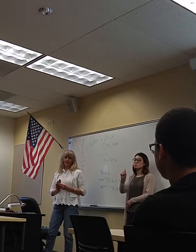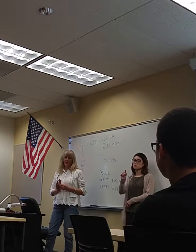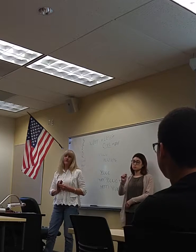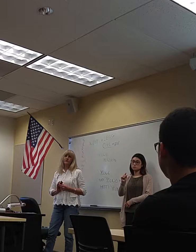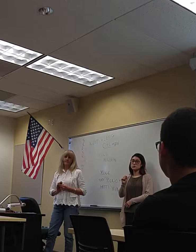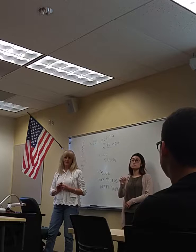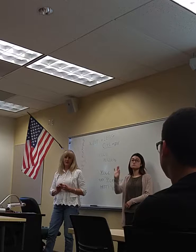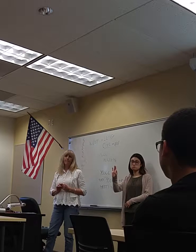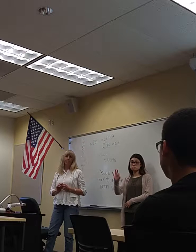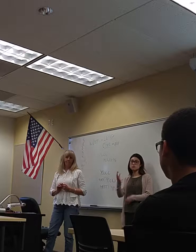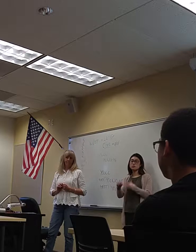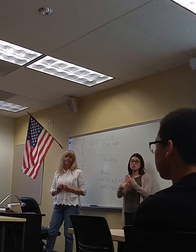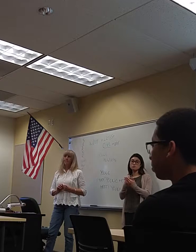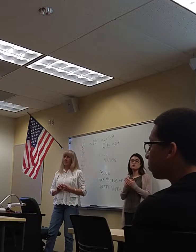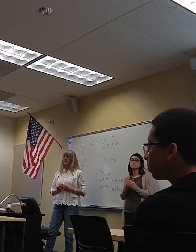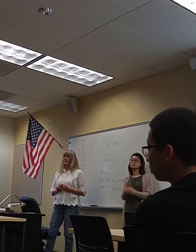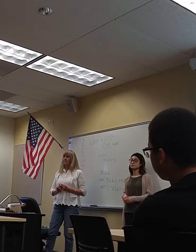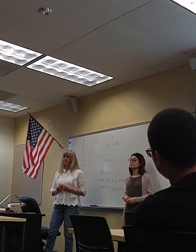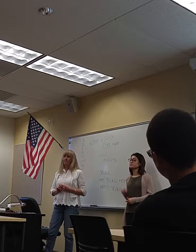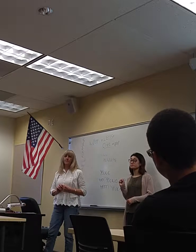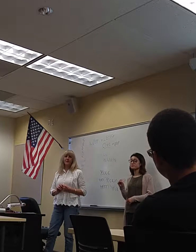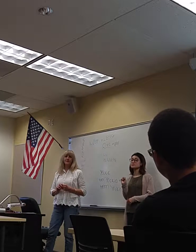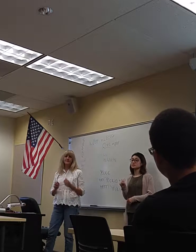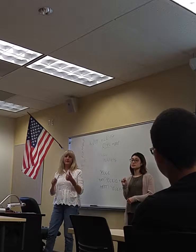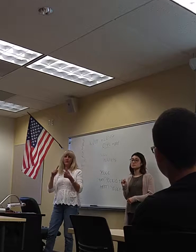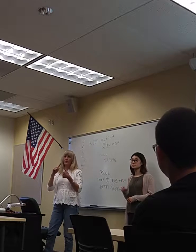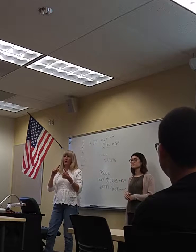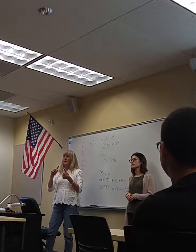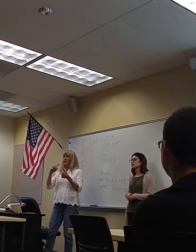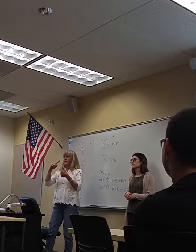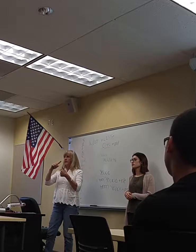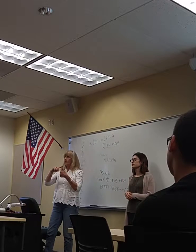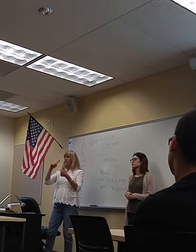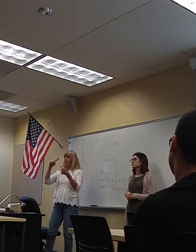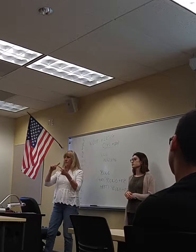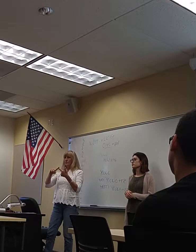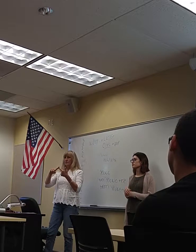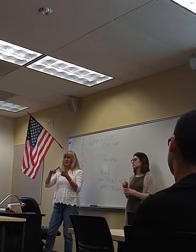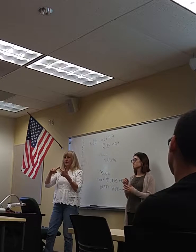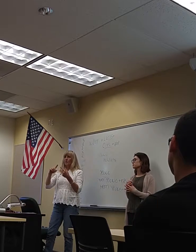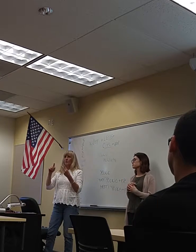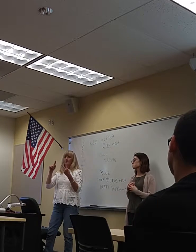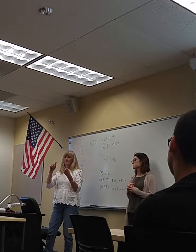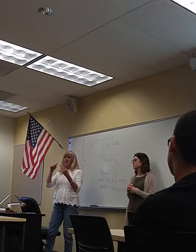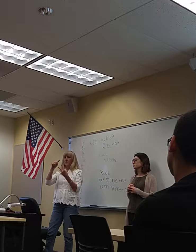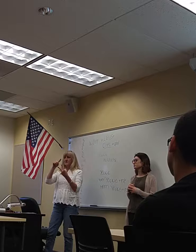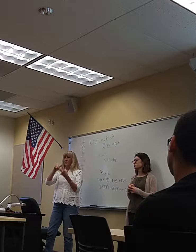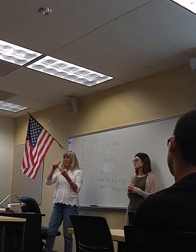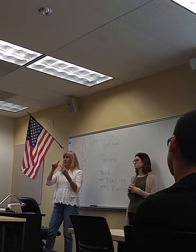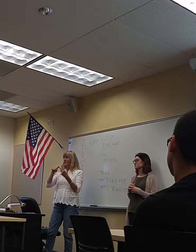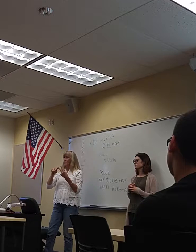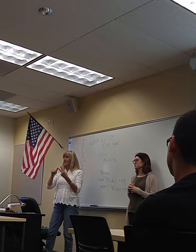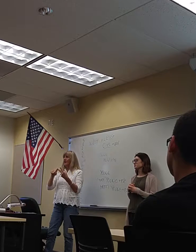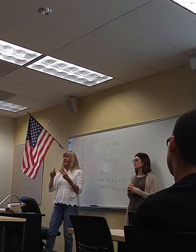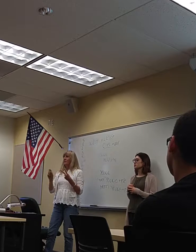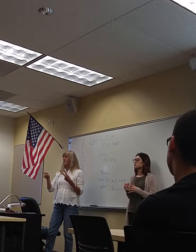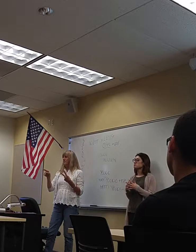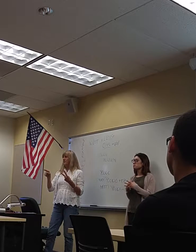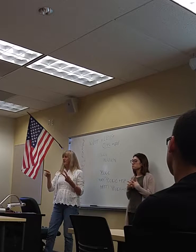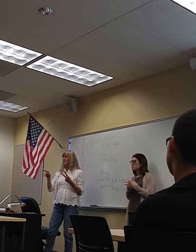French. Yep. Yeah. Because they do un, deux, where Americans do 1, 2. Remember